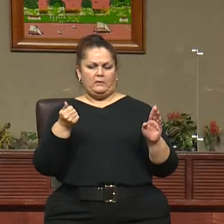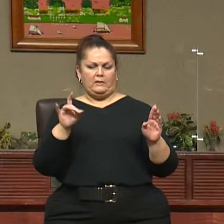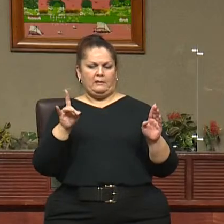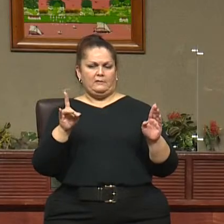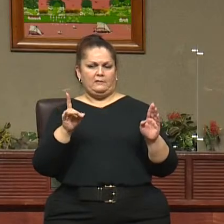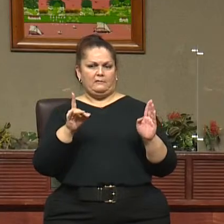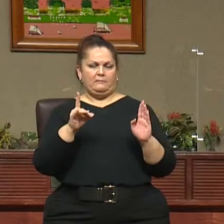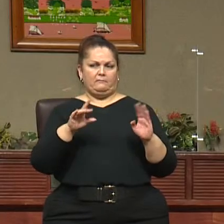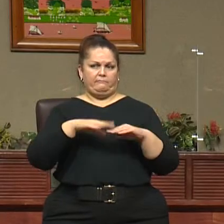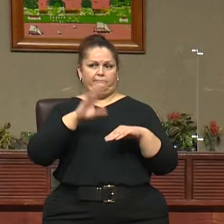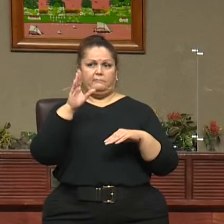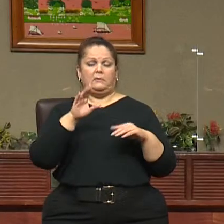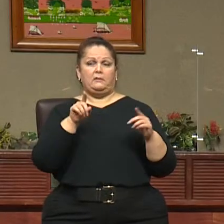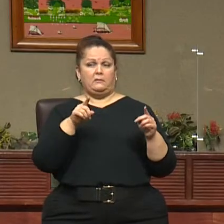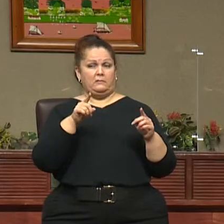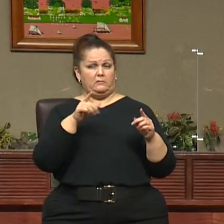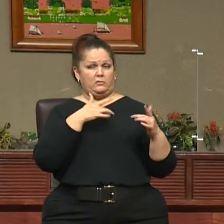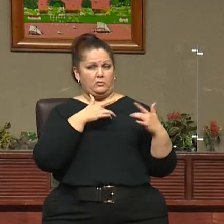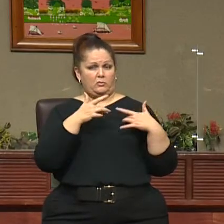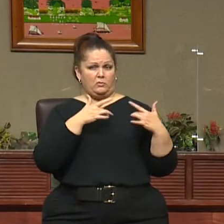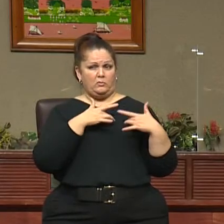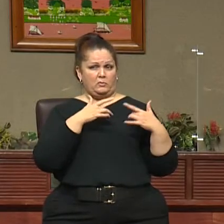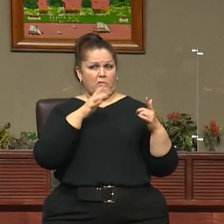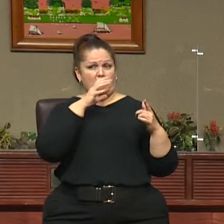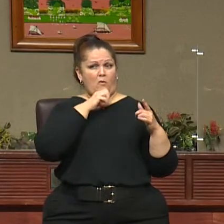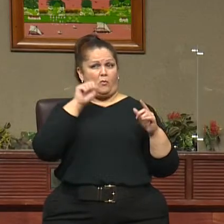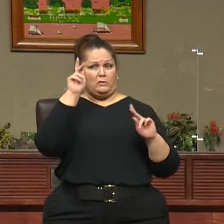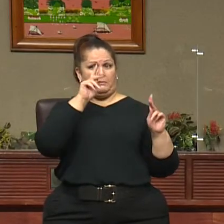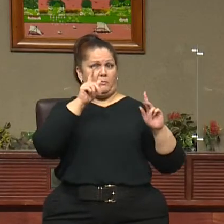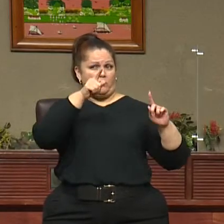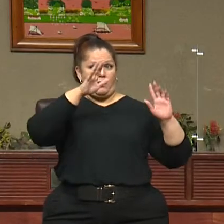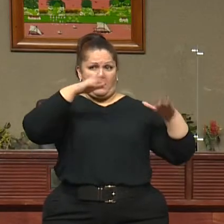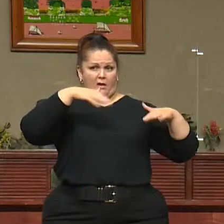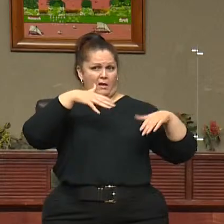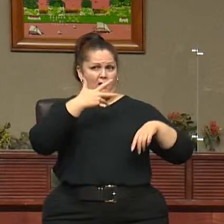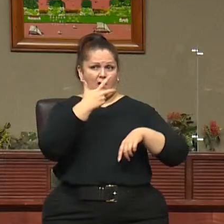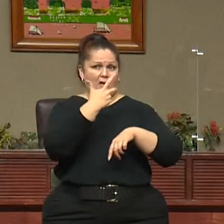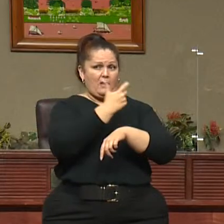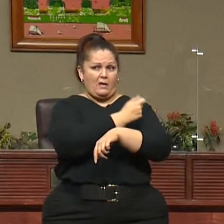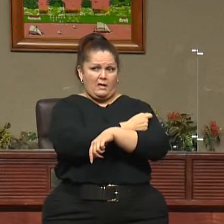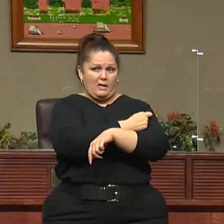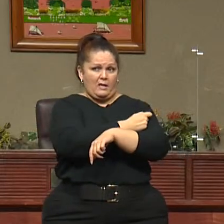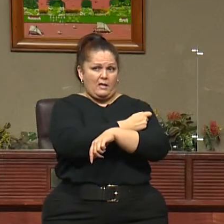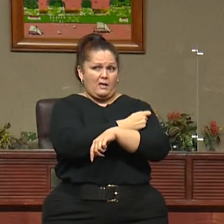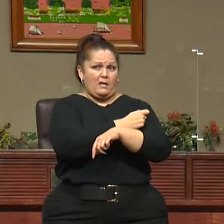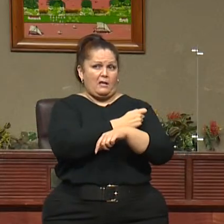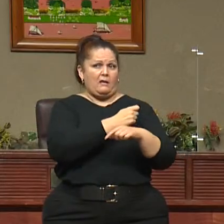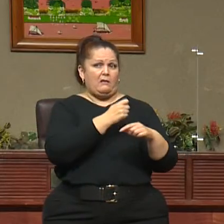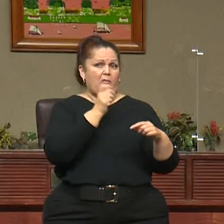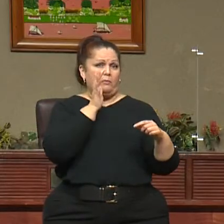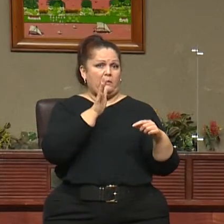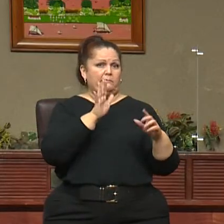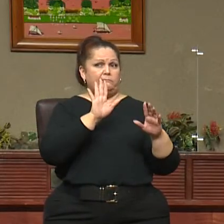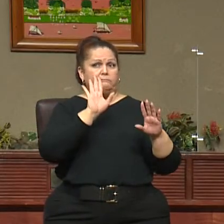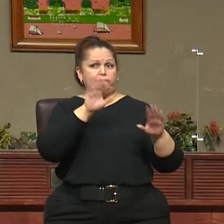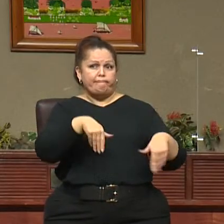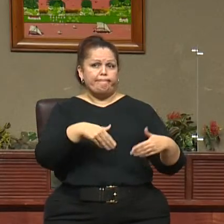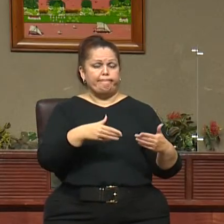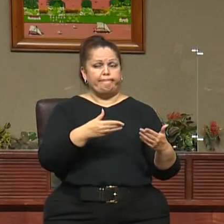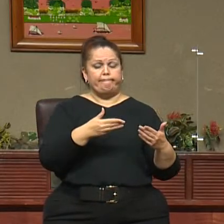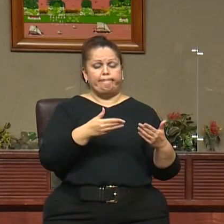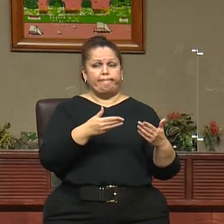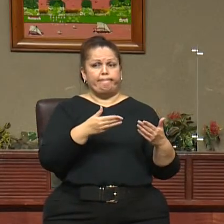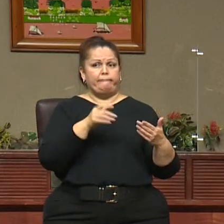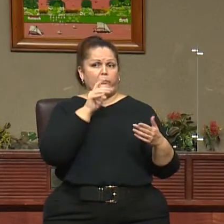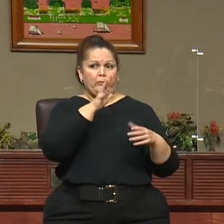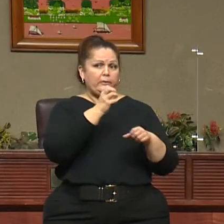that are you concerned that the remaining seniors who are looking to get the shots may be somehow squeezed out of it? Or is there the possibility